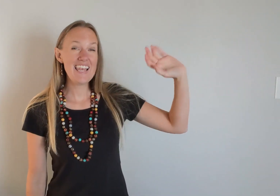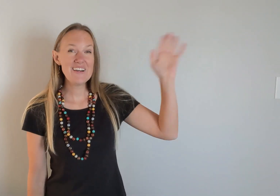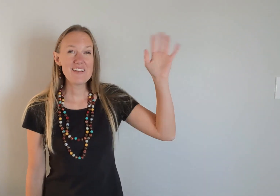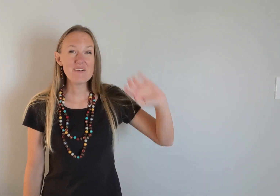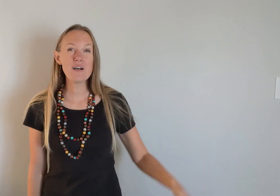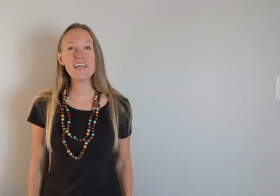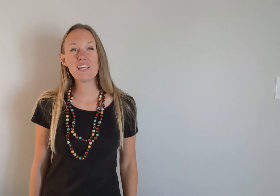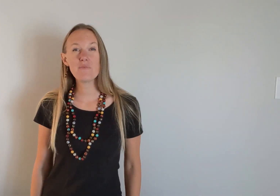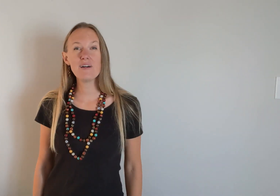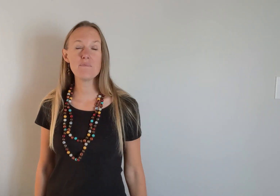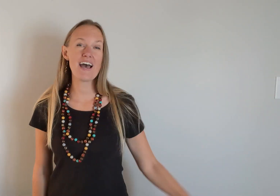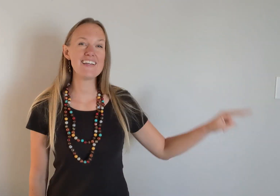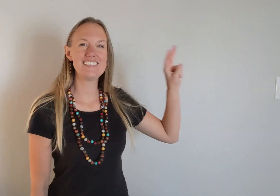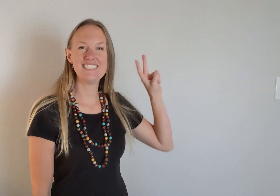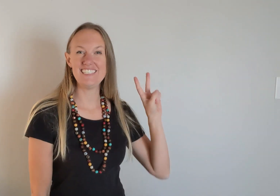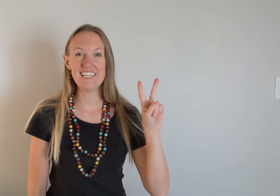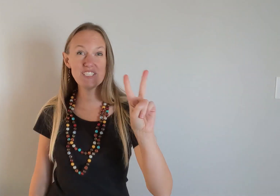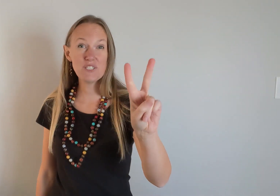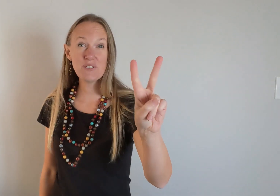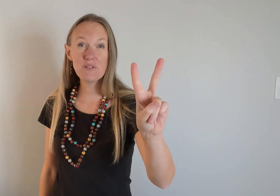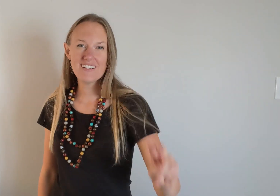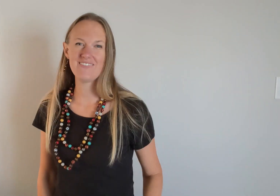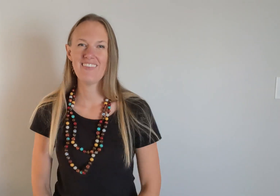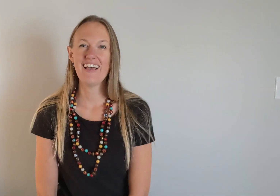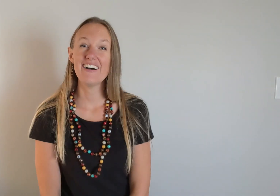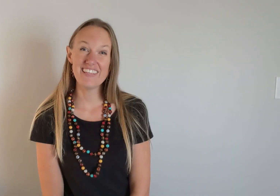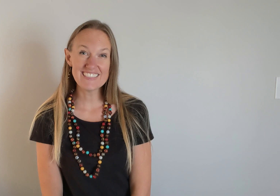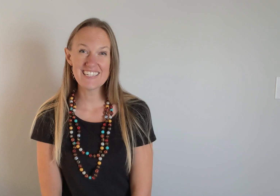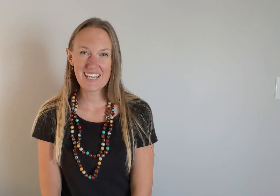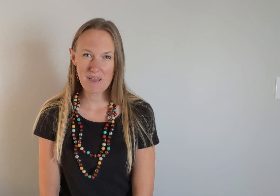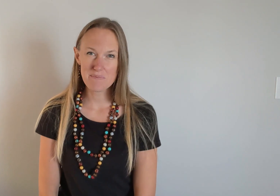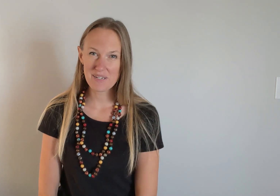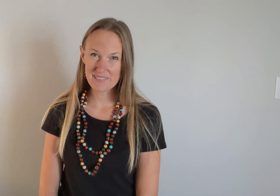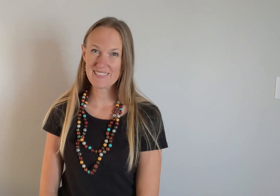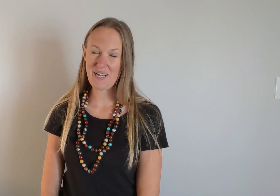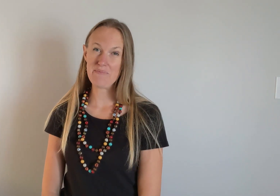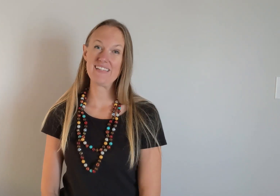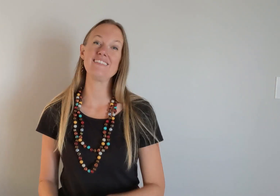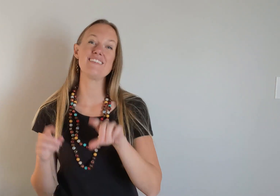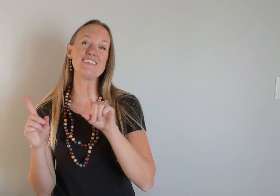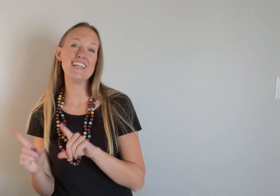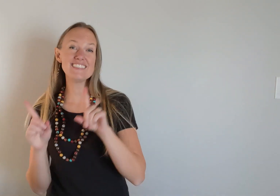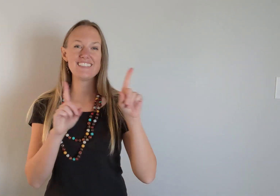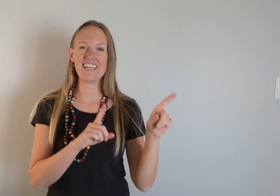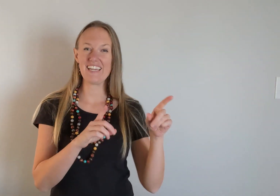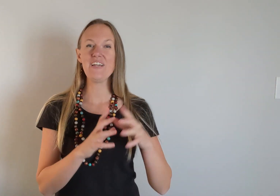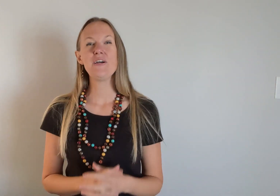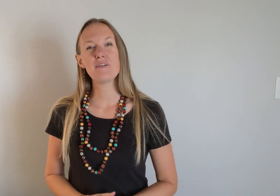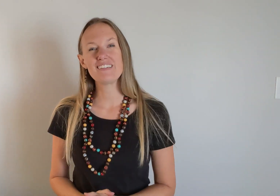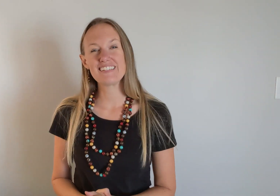Hello everyone, and welcome back to day 2 of Yes and Amen by Chris Tomlin. So yesterday we learned how